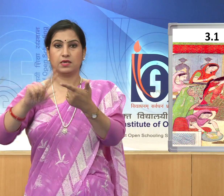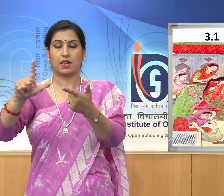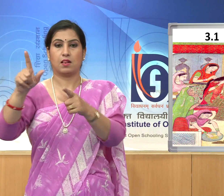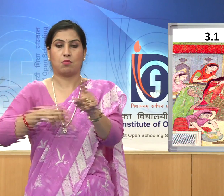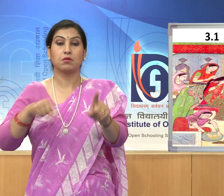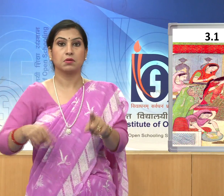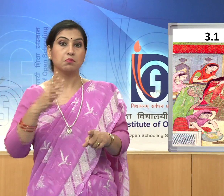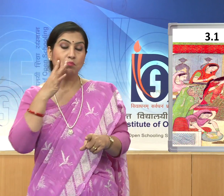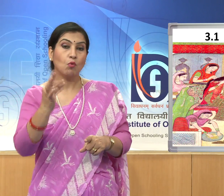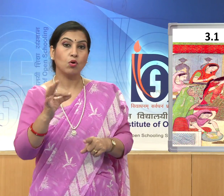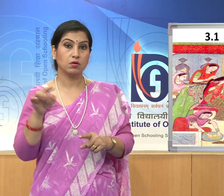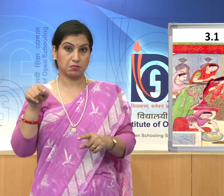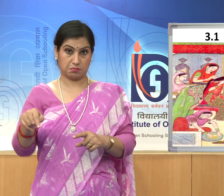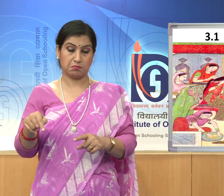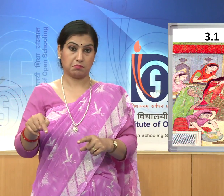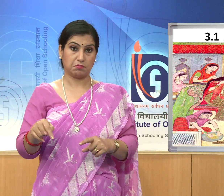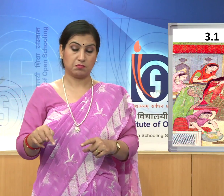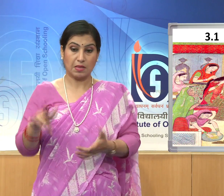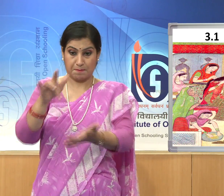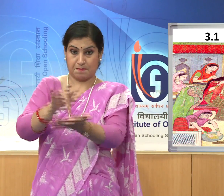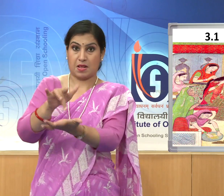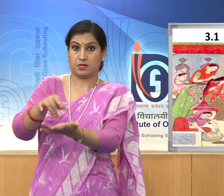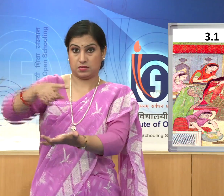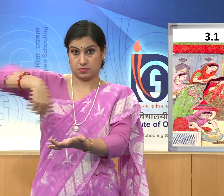And one of the most important centers